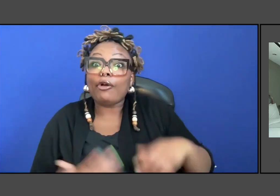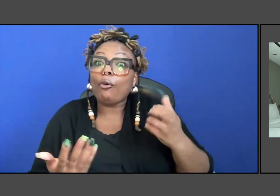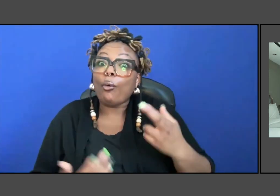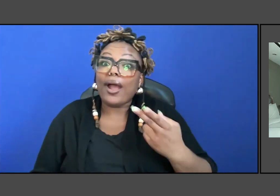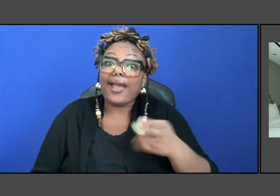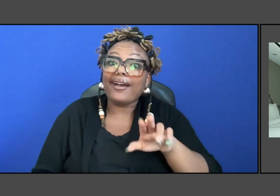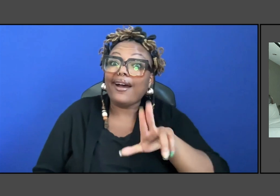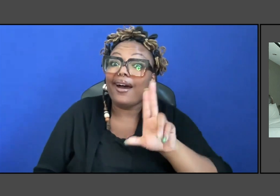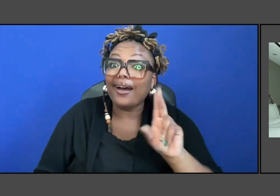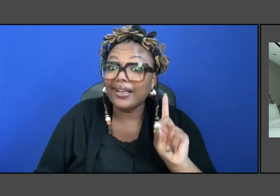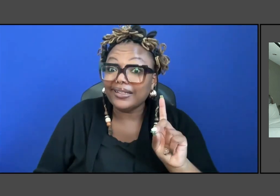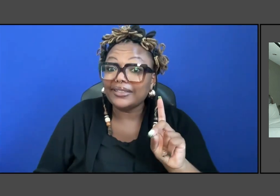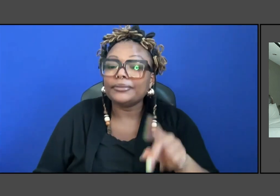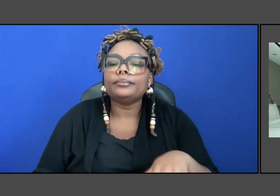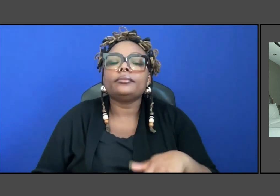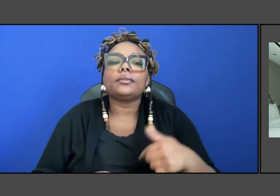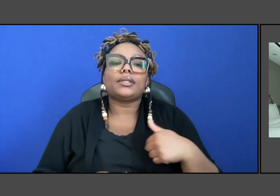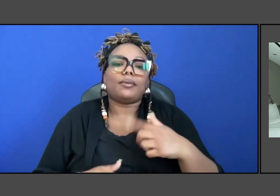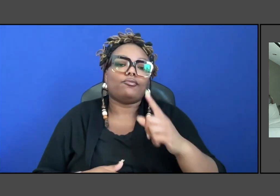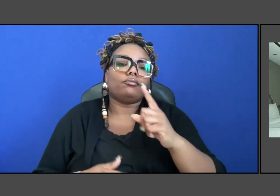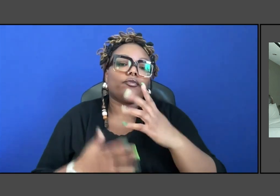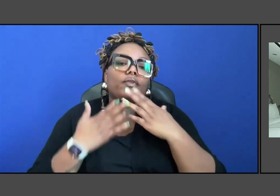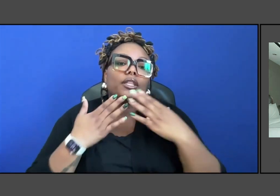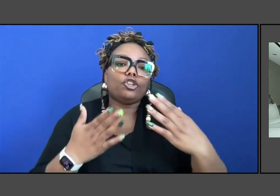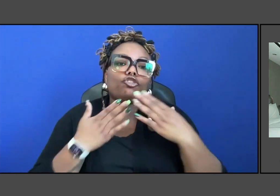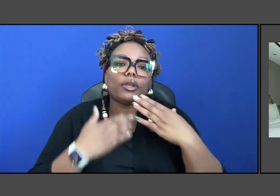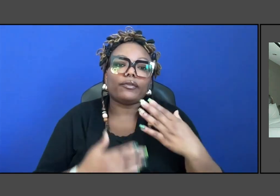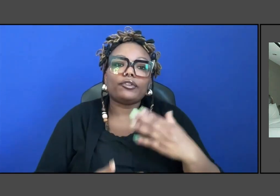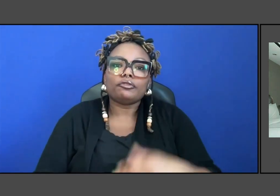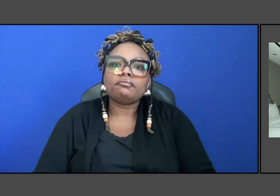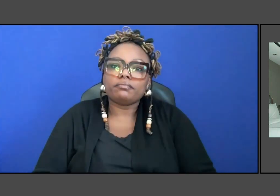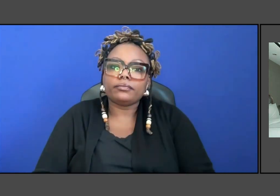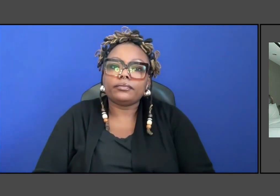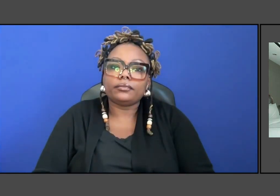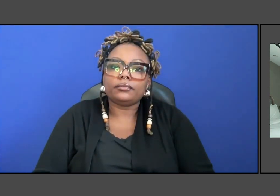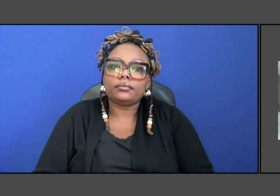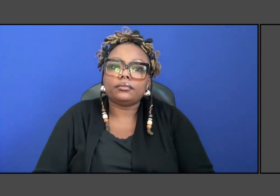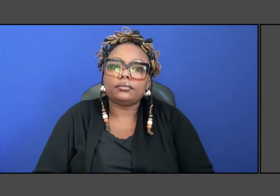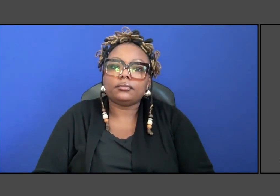And so I'm very grateful for that. Well, that's